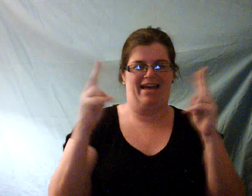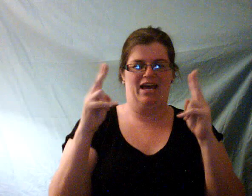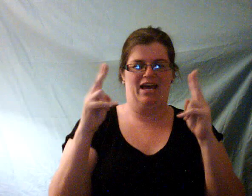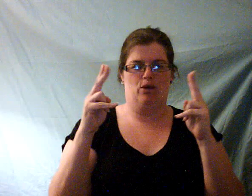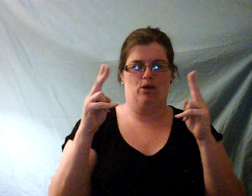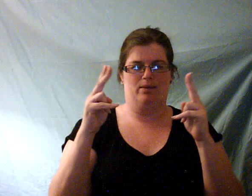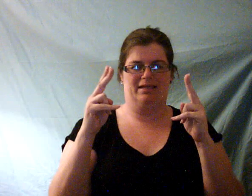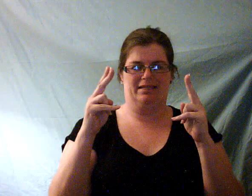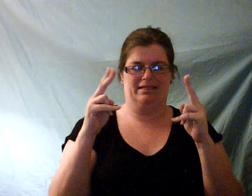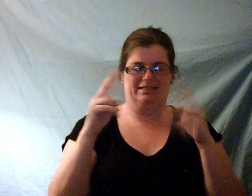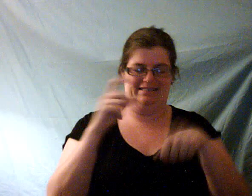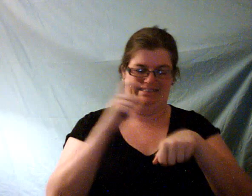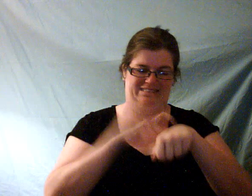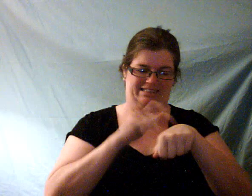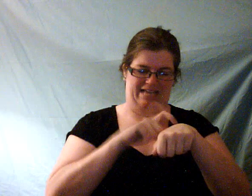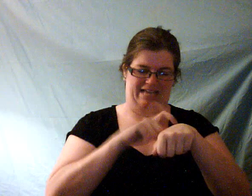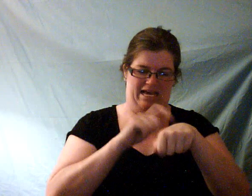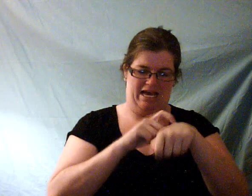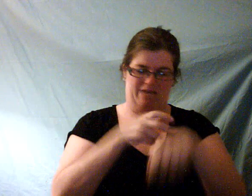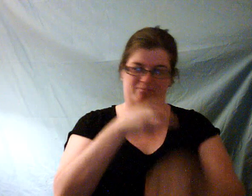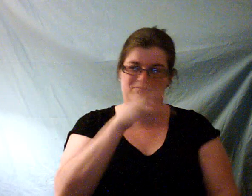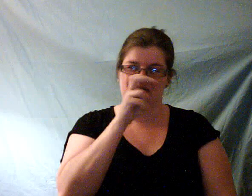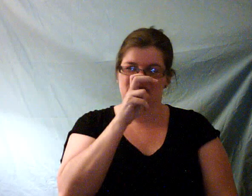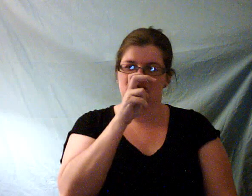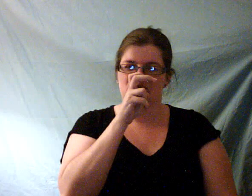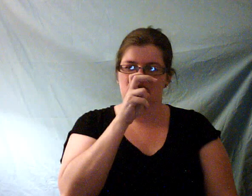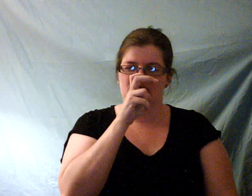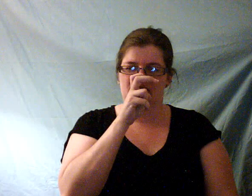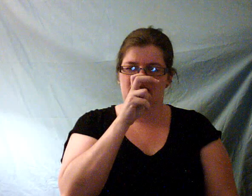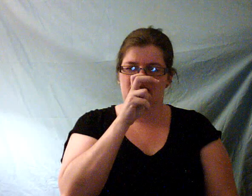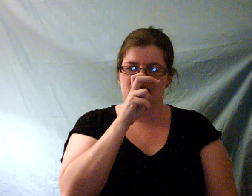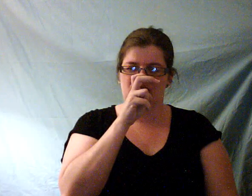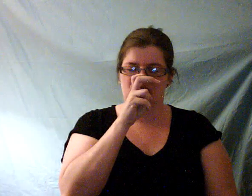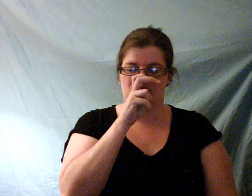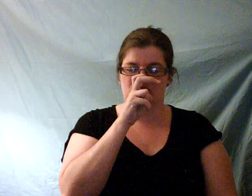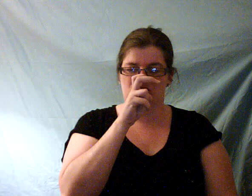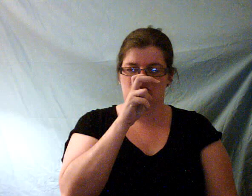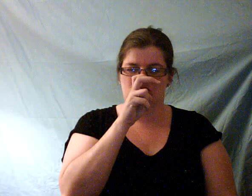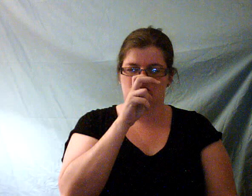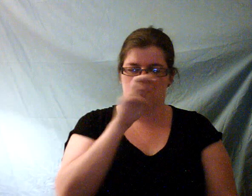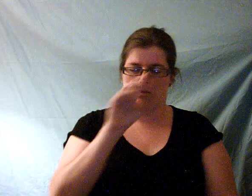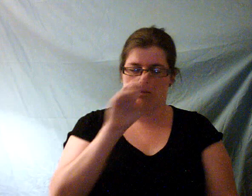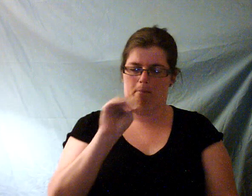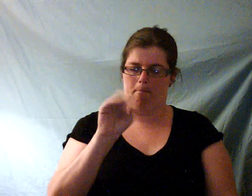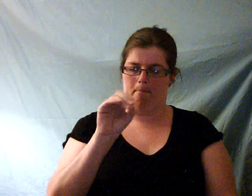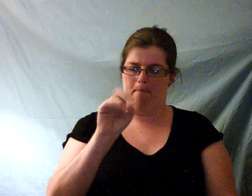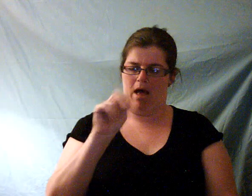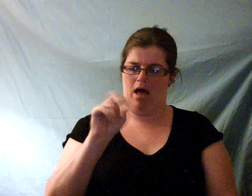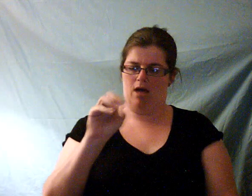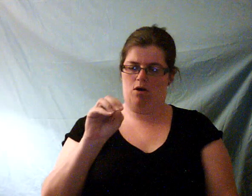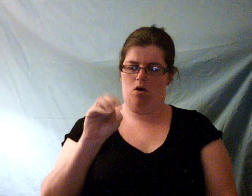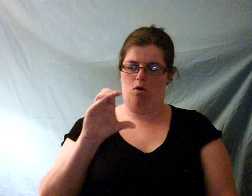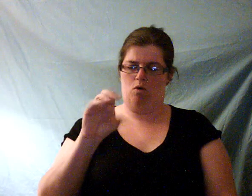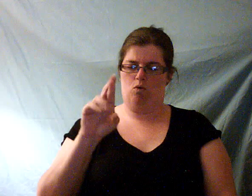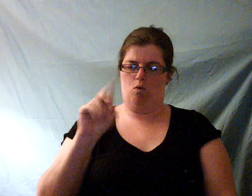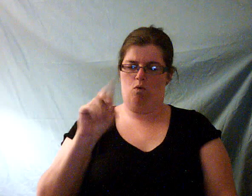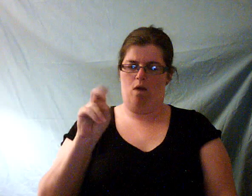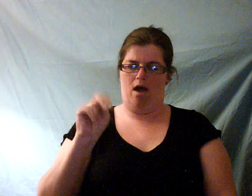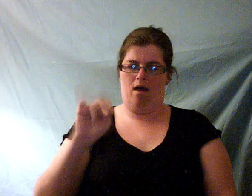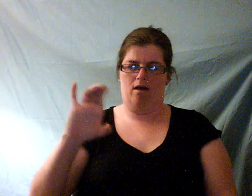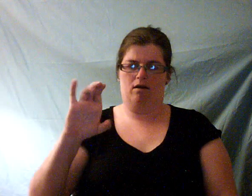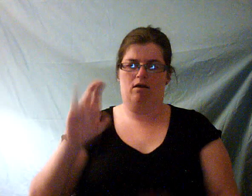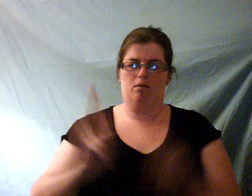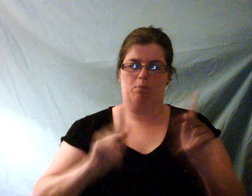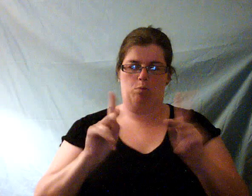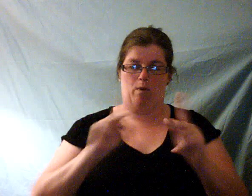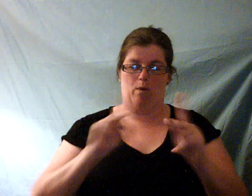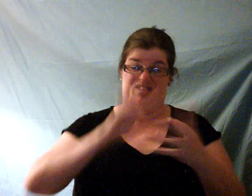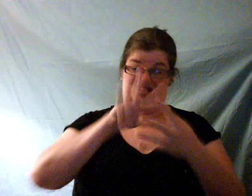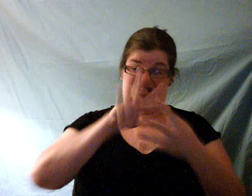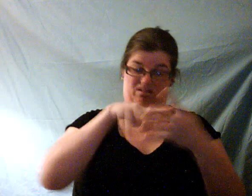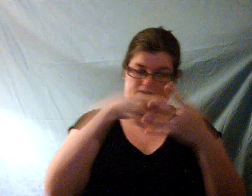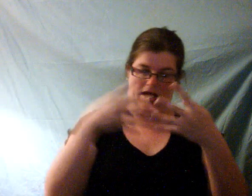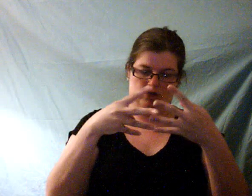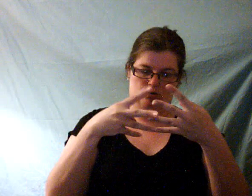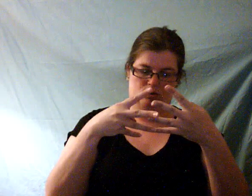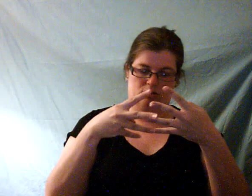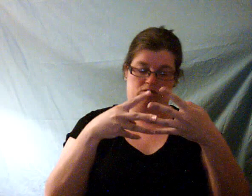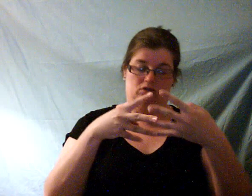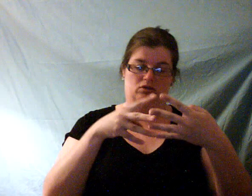time. We're what are called monochronic people. We have schedules. We stick to those schedules.